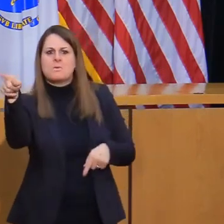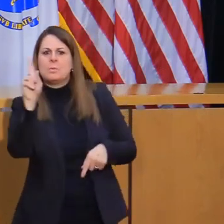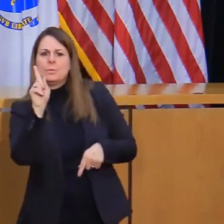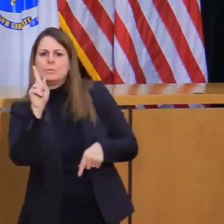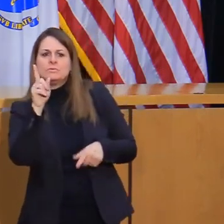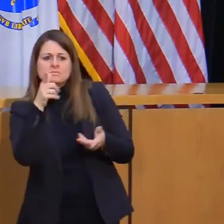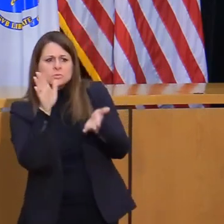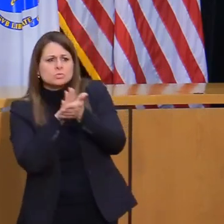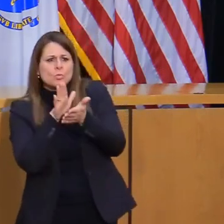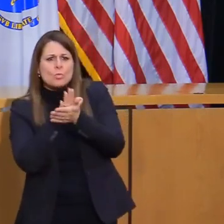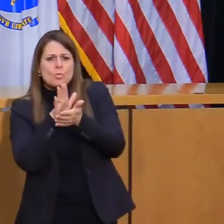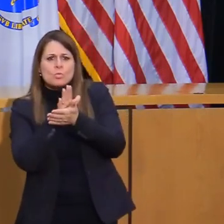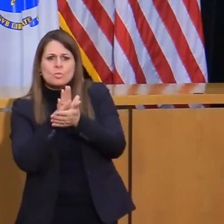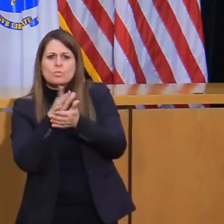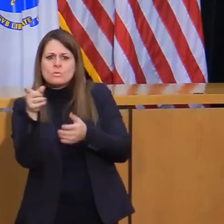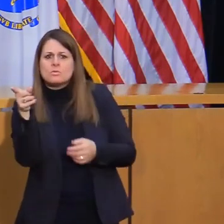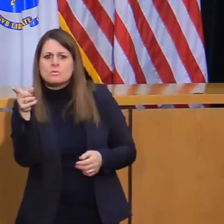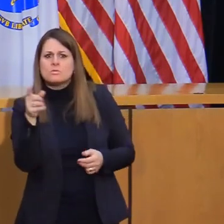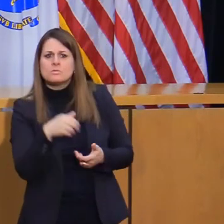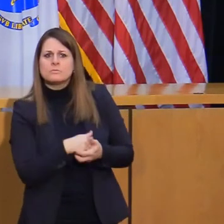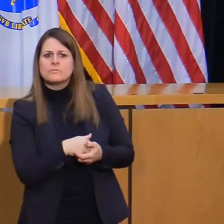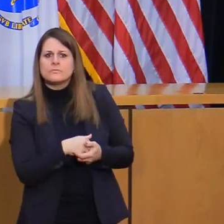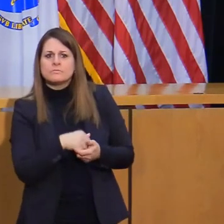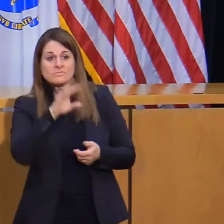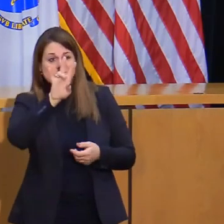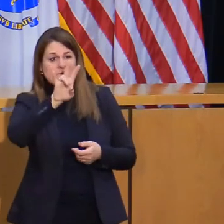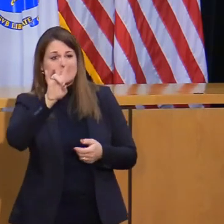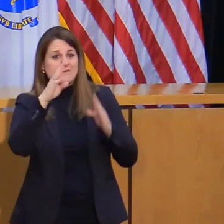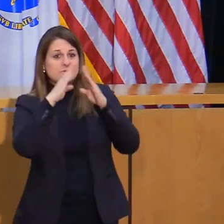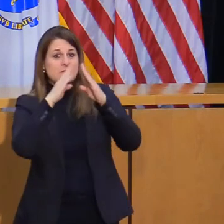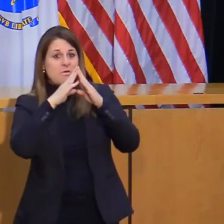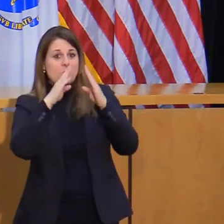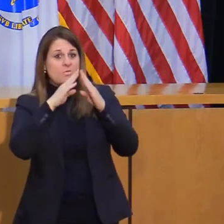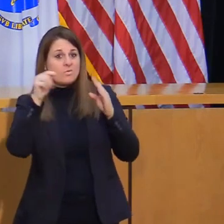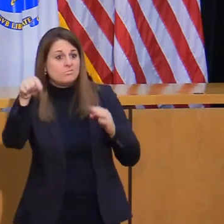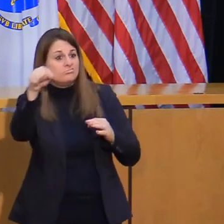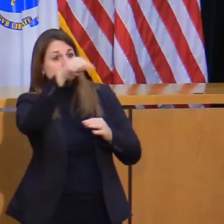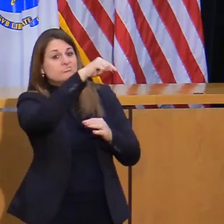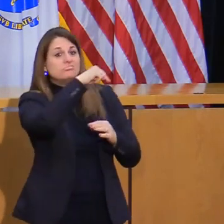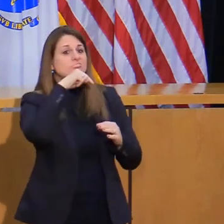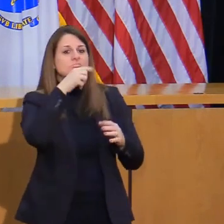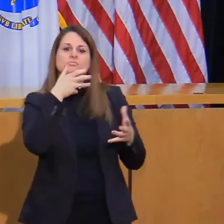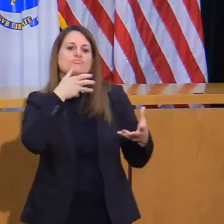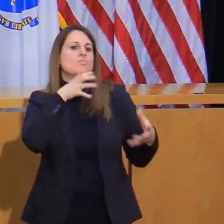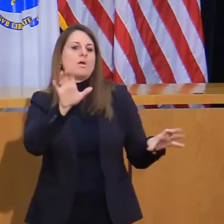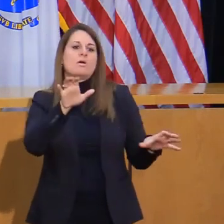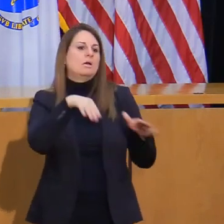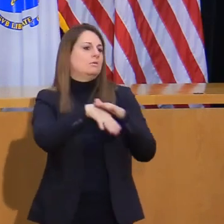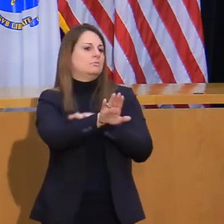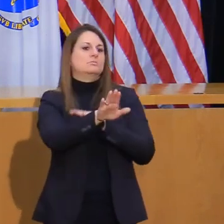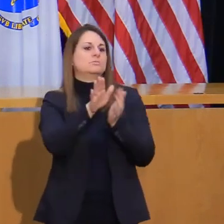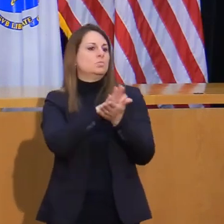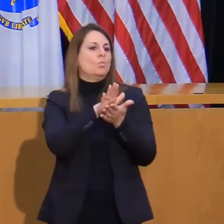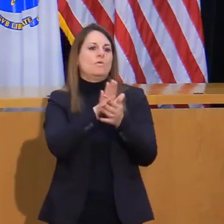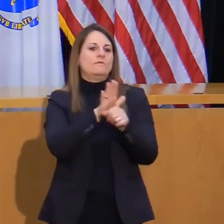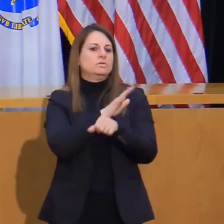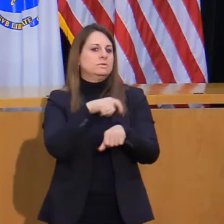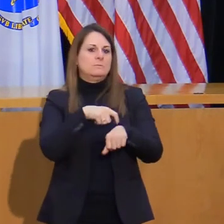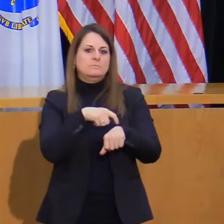77 districts applied for waivers. Is that a disappointment to you? Well, a bunch of the waivers people applied for had to do with cohorting